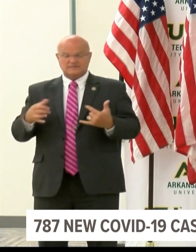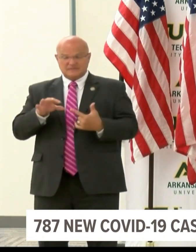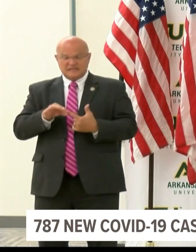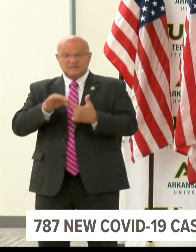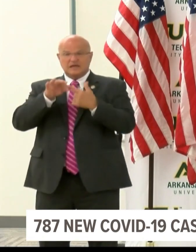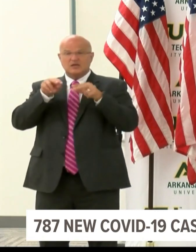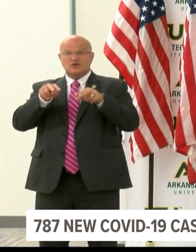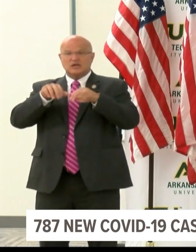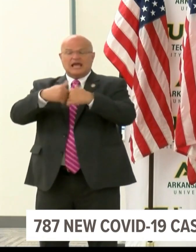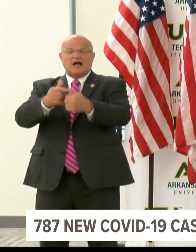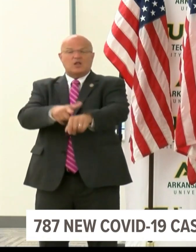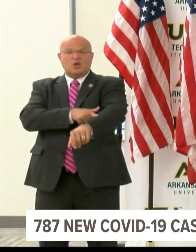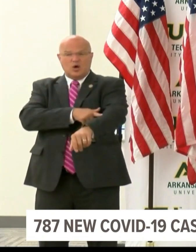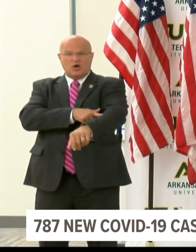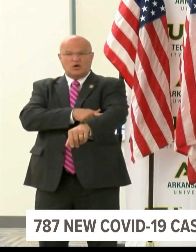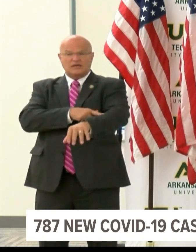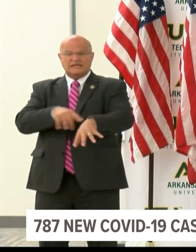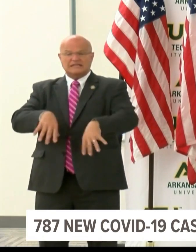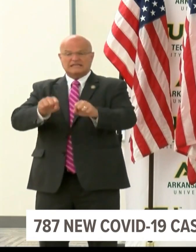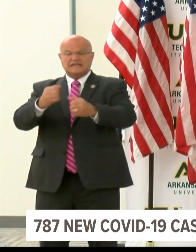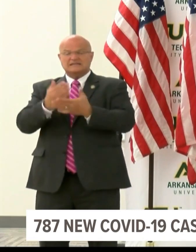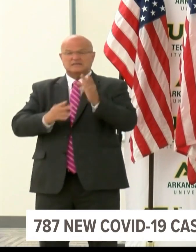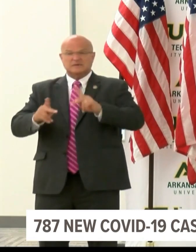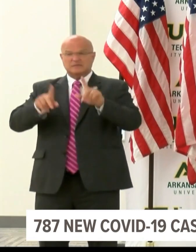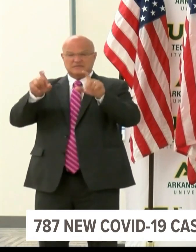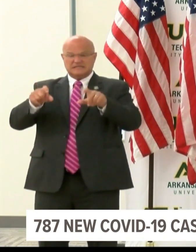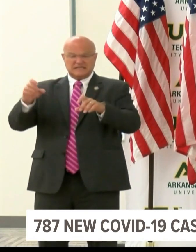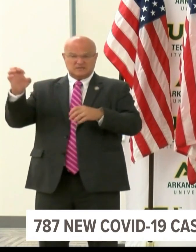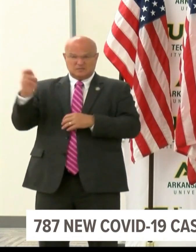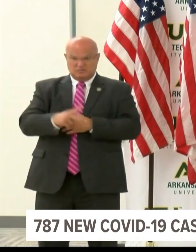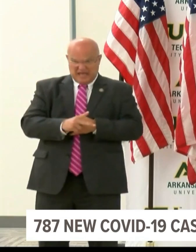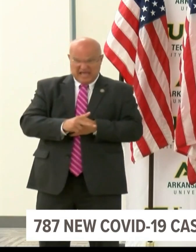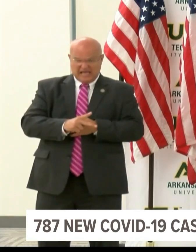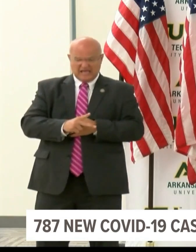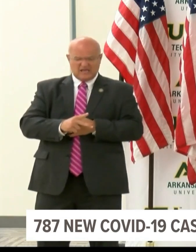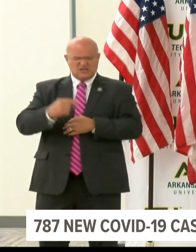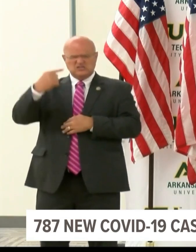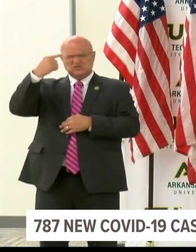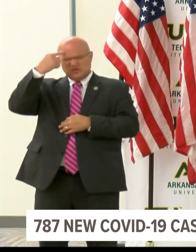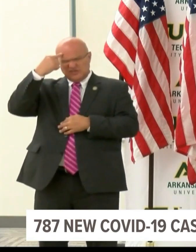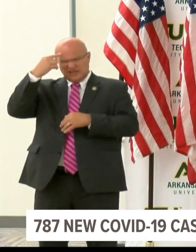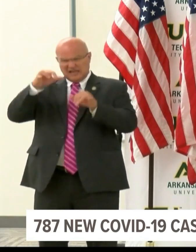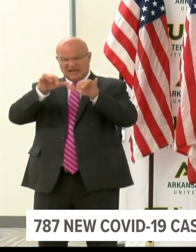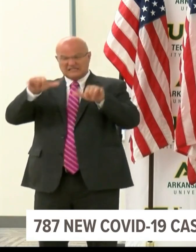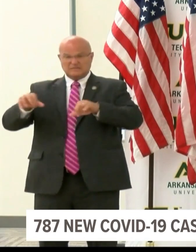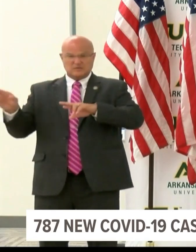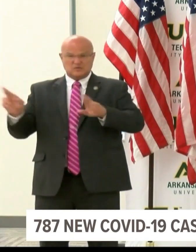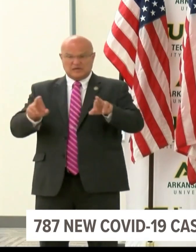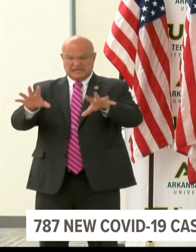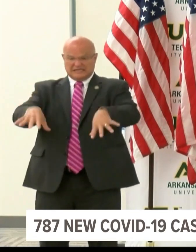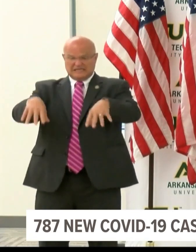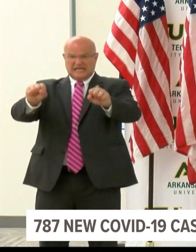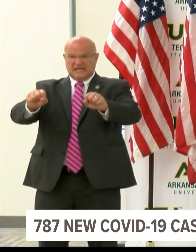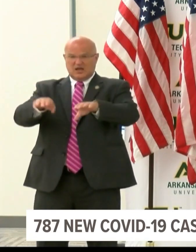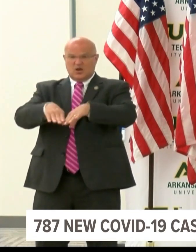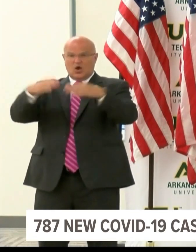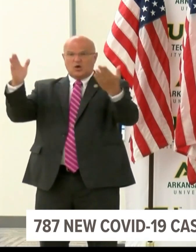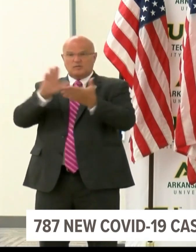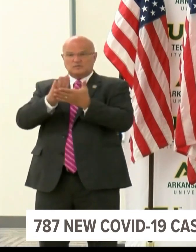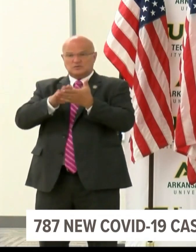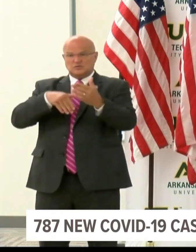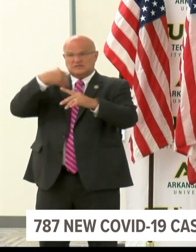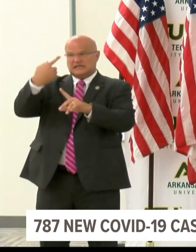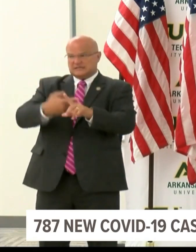especially looking at how long it takes for some people to get test results back, do you think our system is ready to take on opening up schools